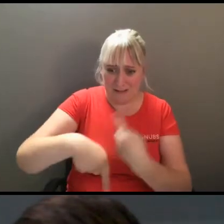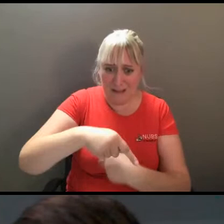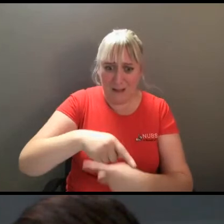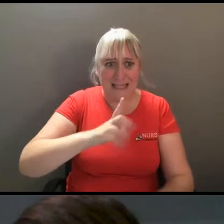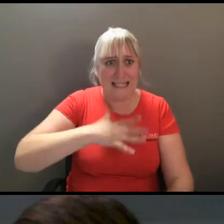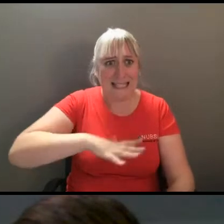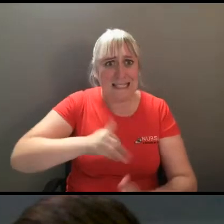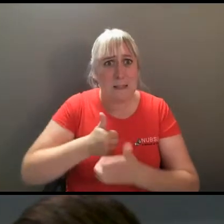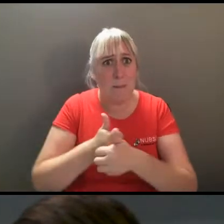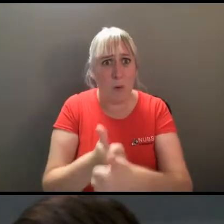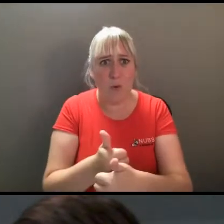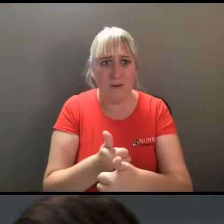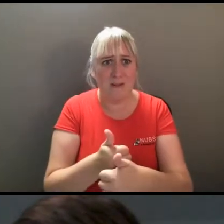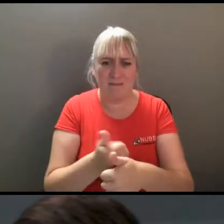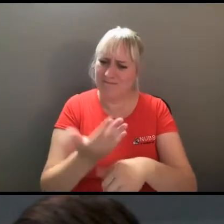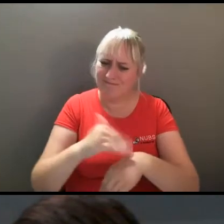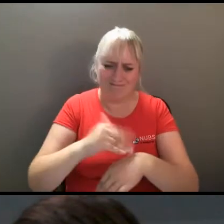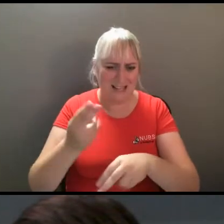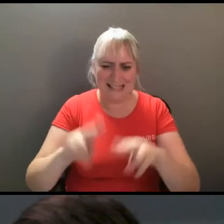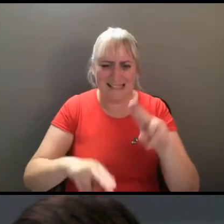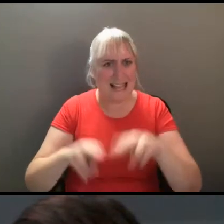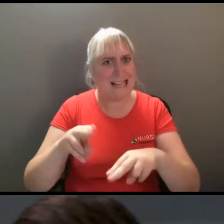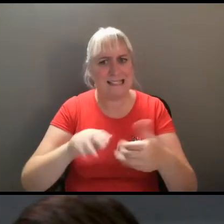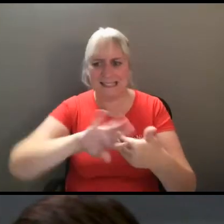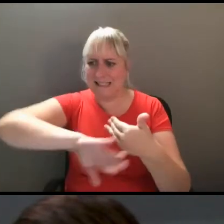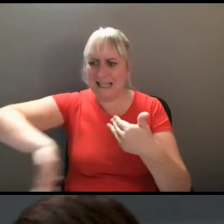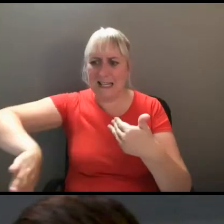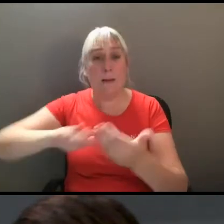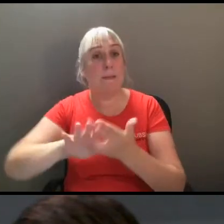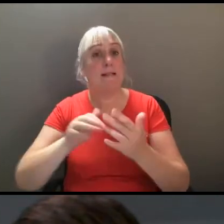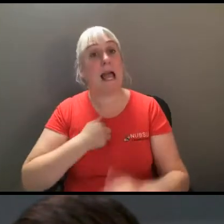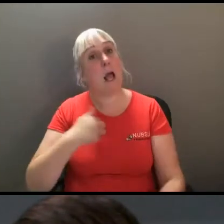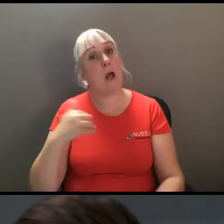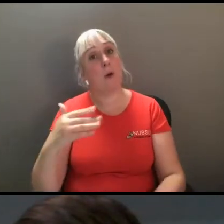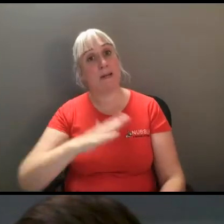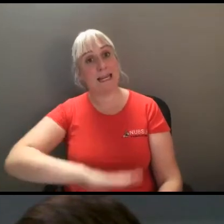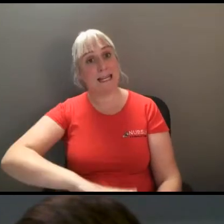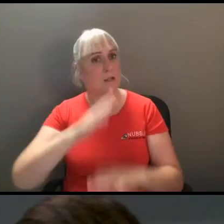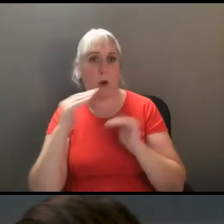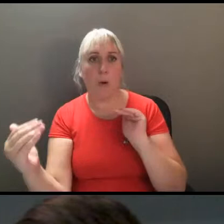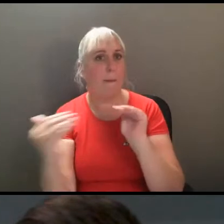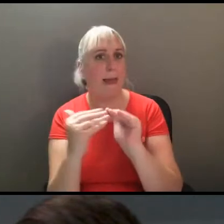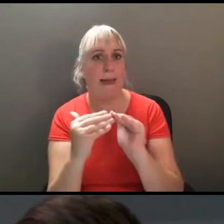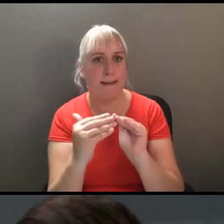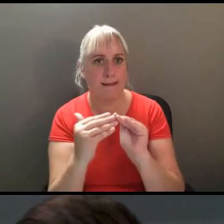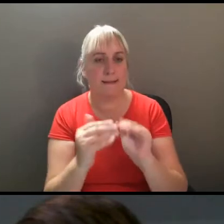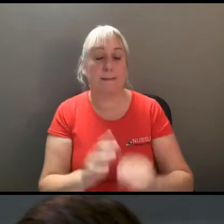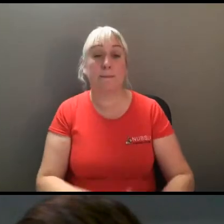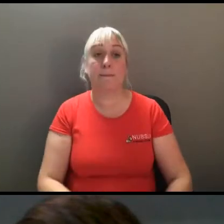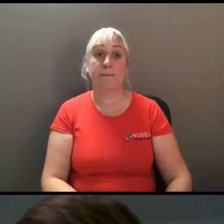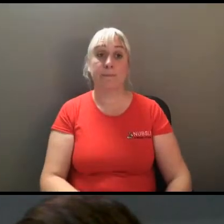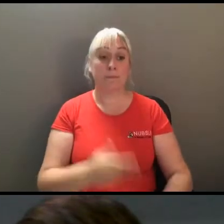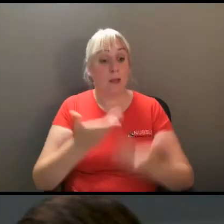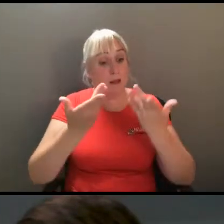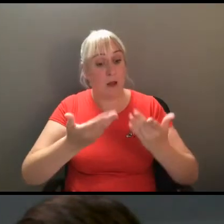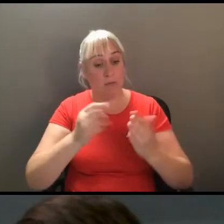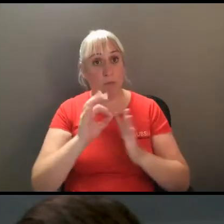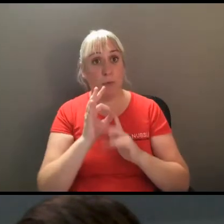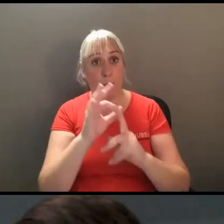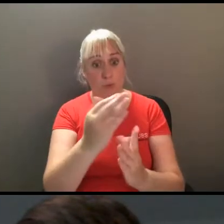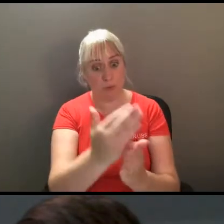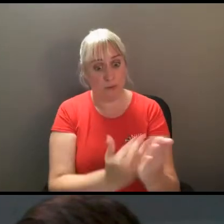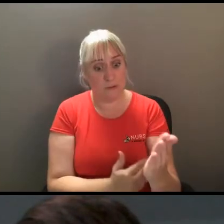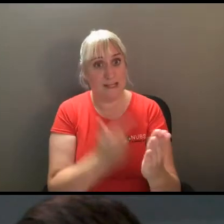not being assessed, and as a result our needs are not being met. So the current proposals are clear that we need a